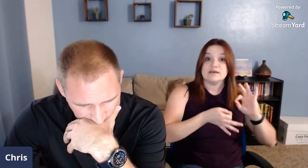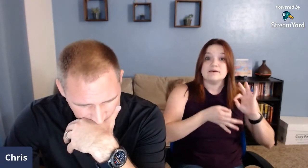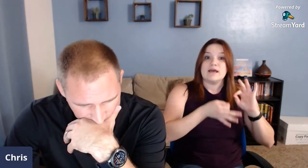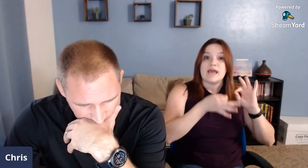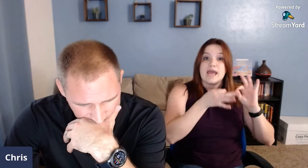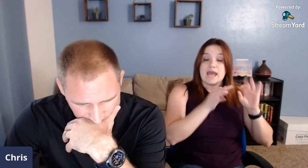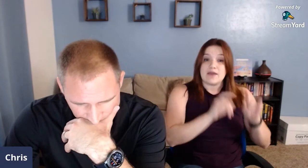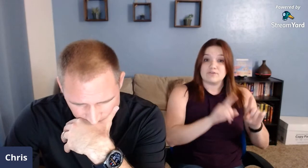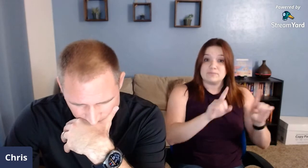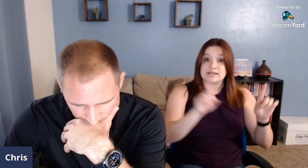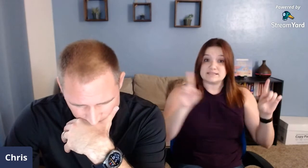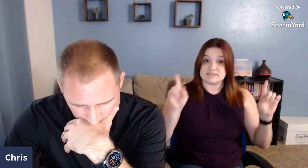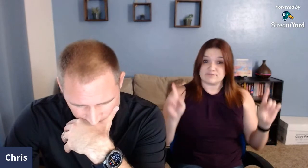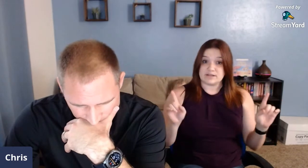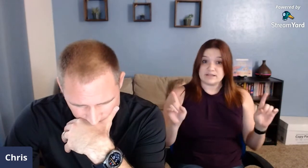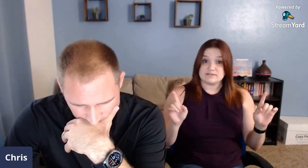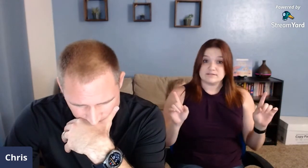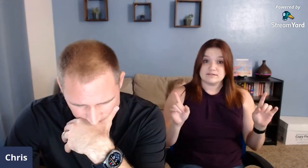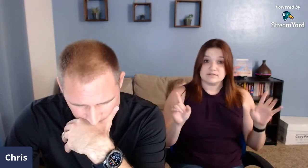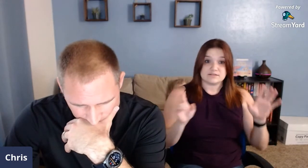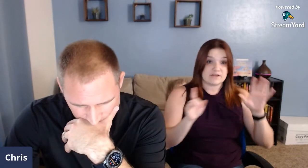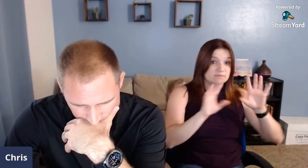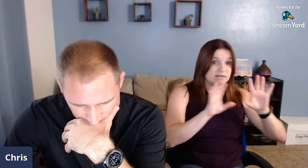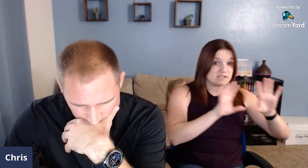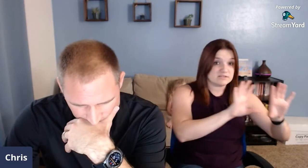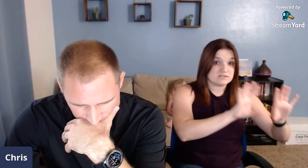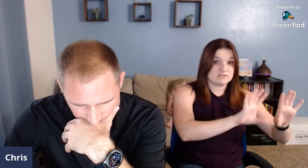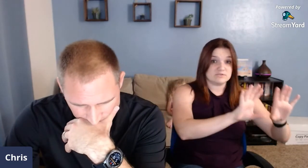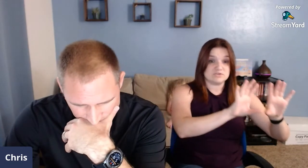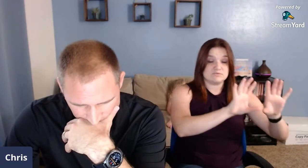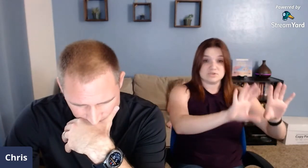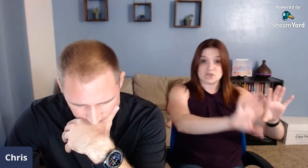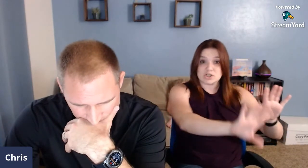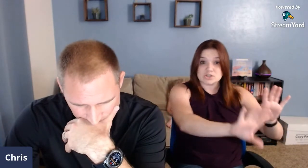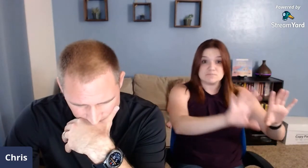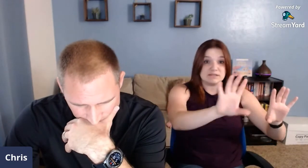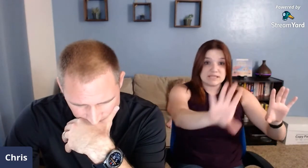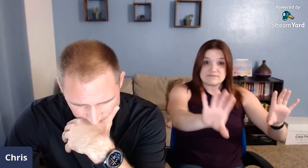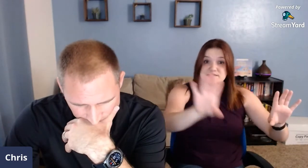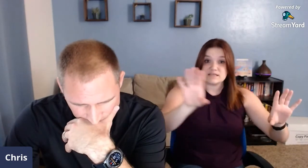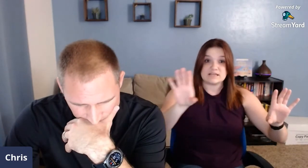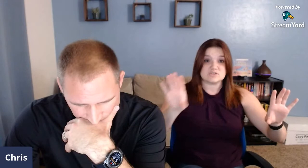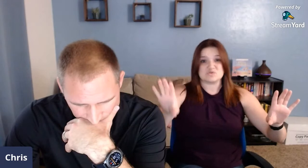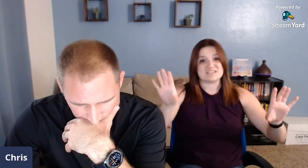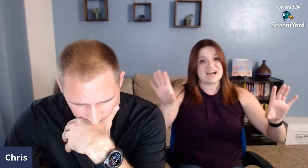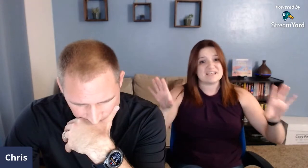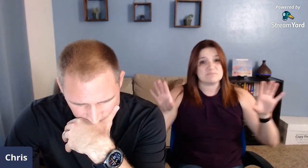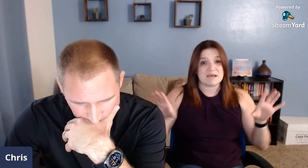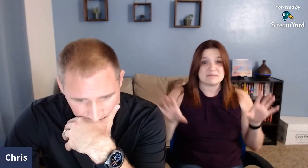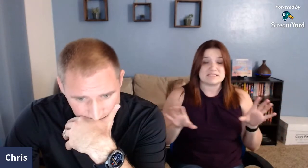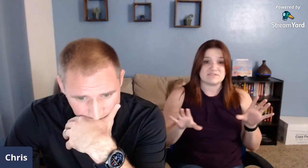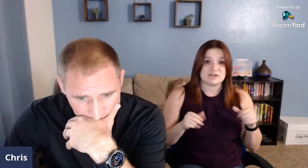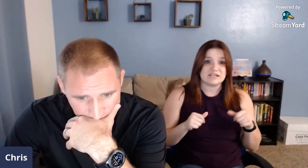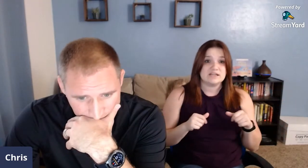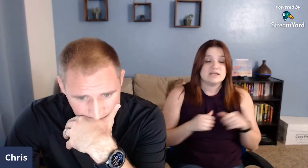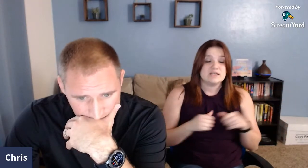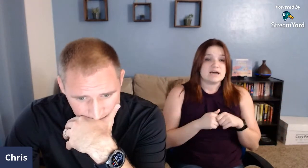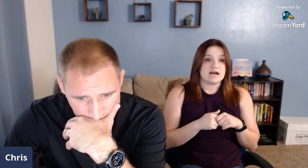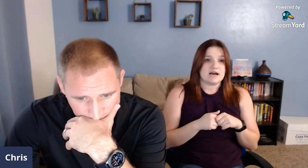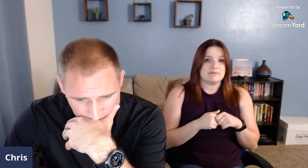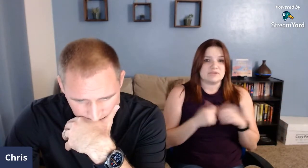signs, everybody's different. Everybody's church beliefs, and so signs might be